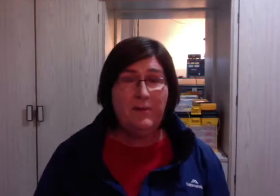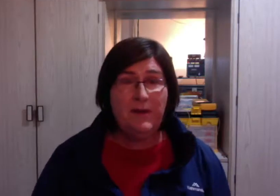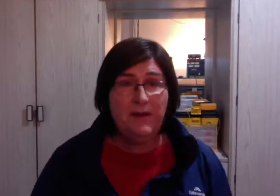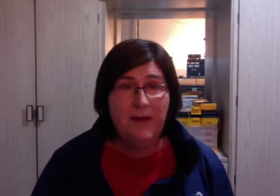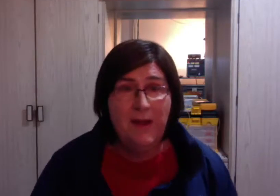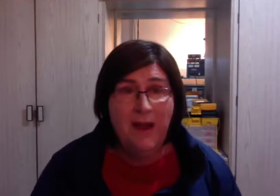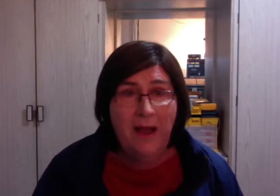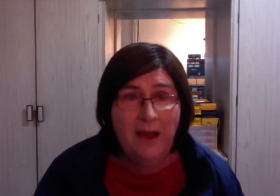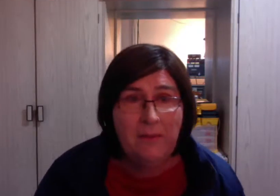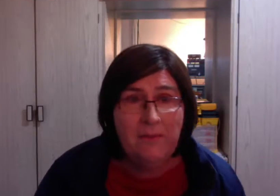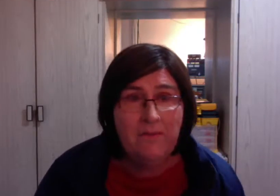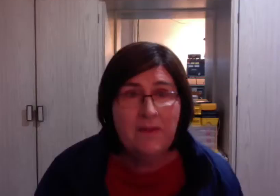been.